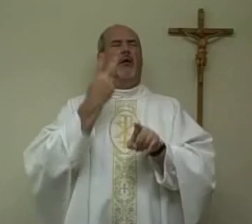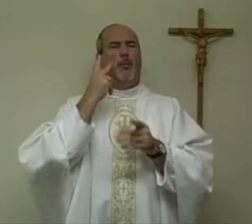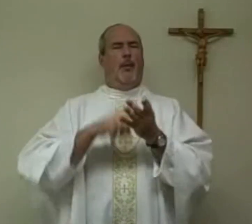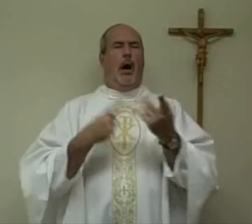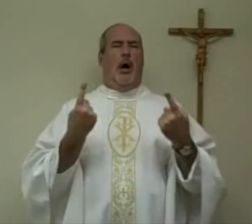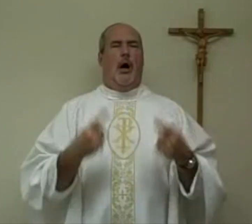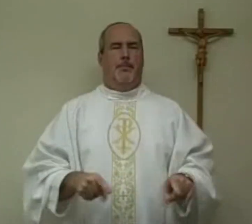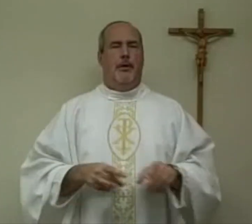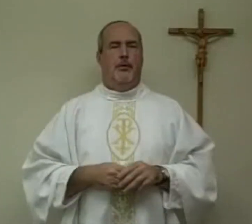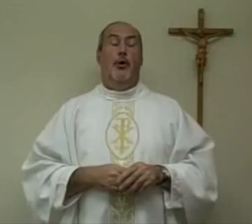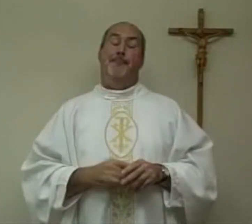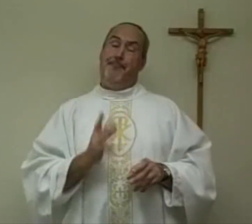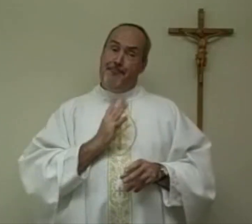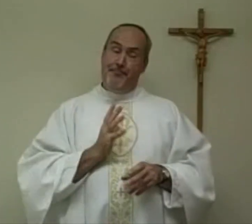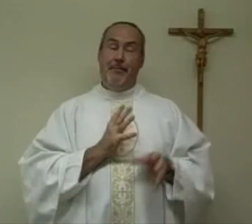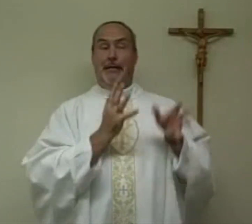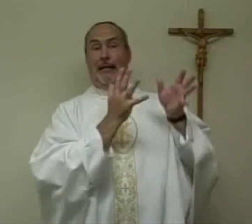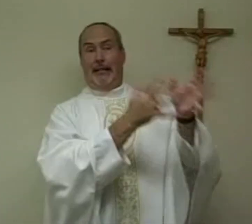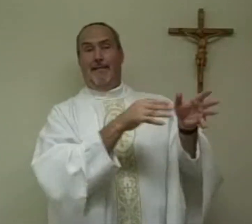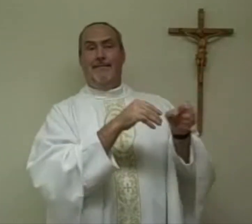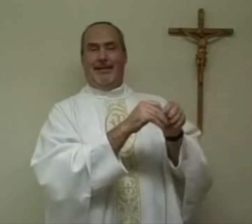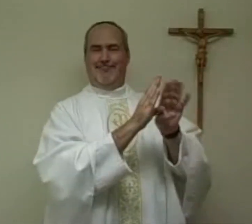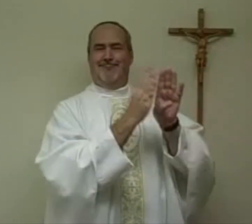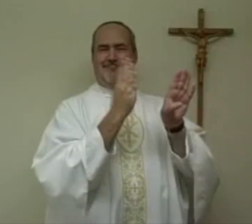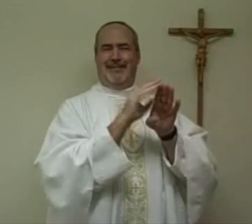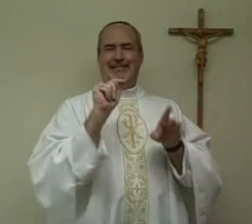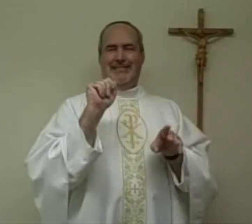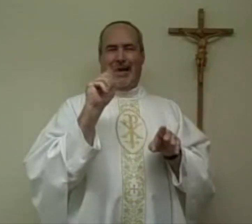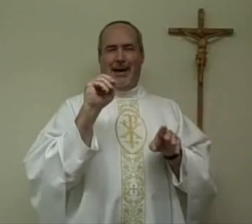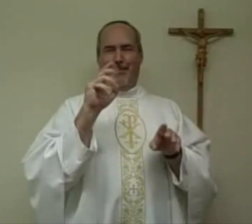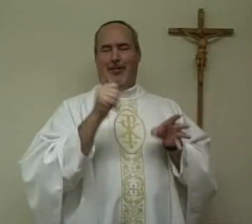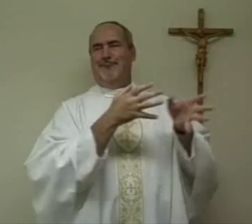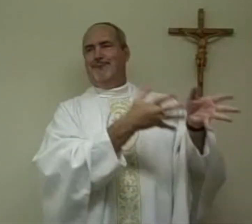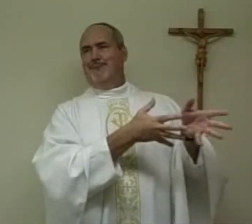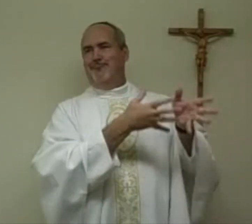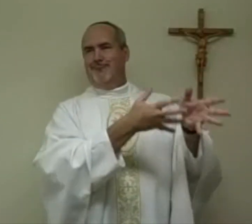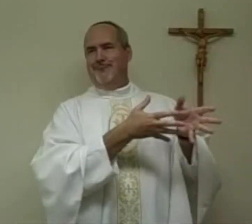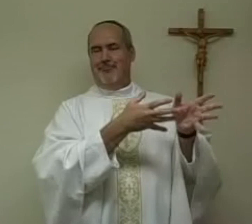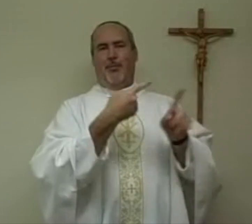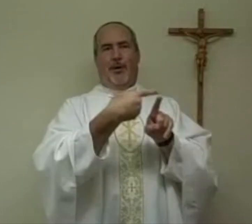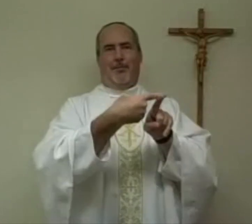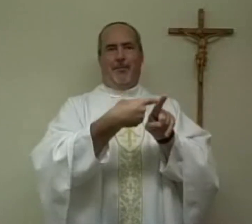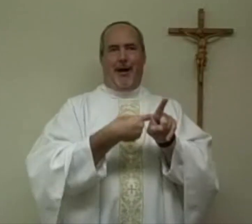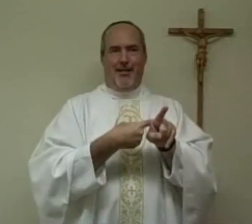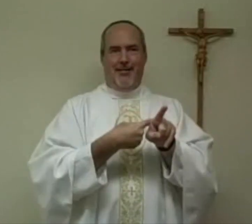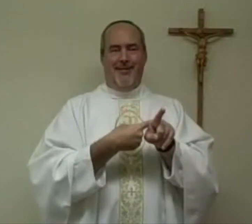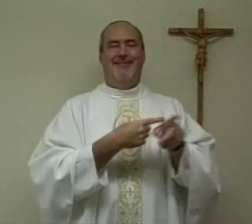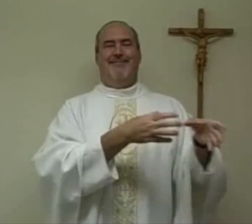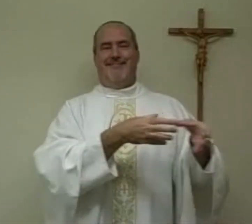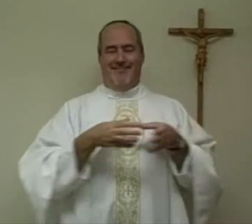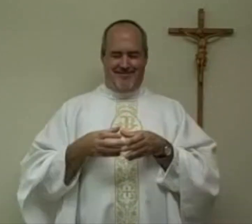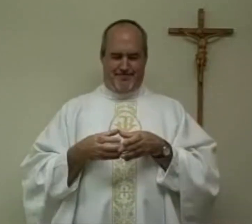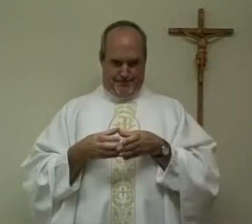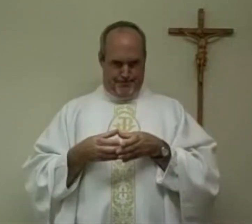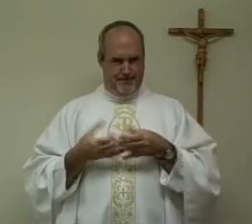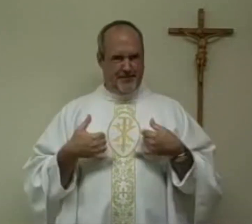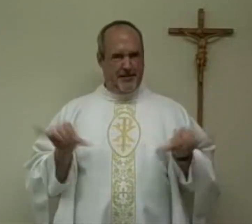priest kept. And they wanted to see what happened. So he said they told him to leave it in the tabernacle for a